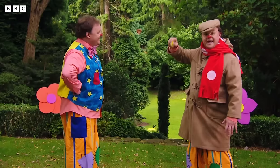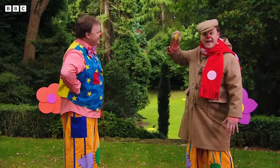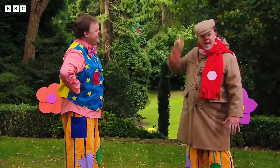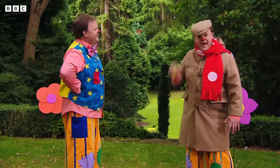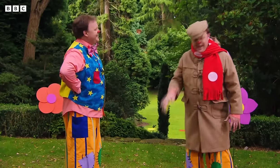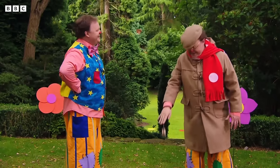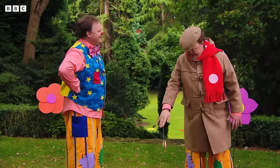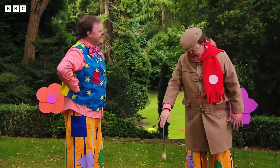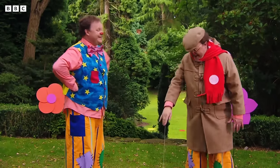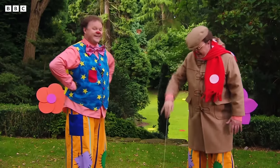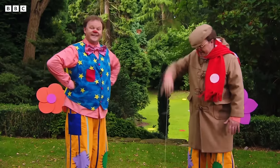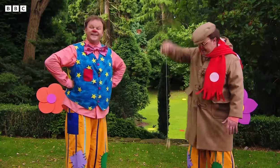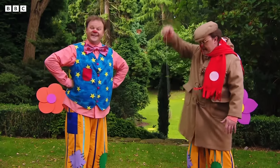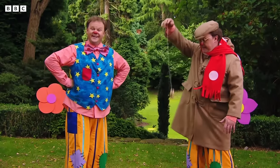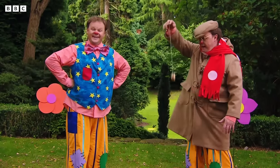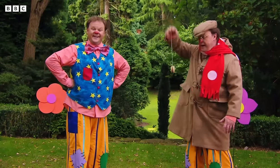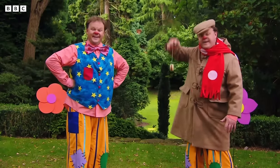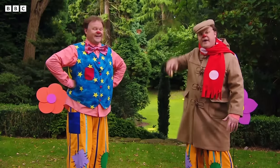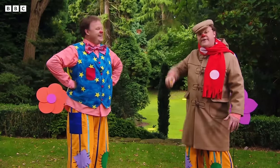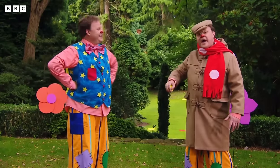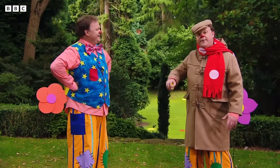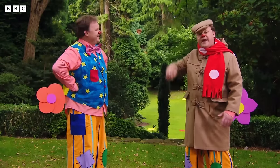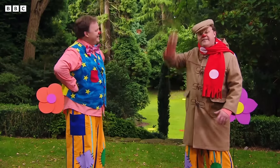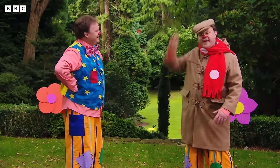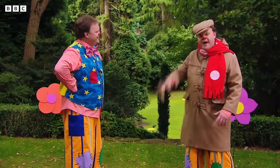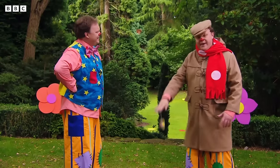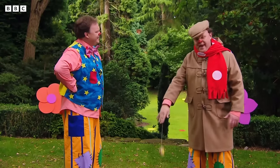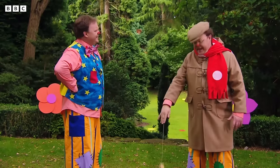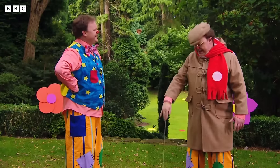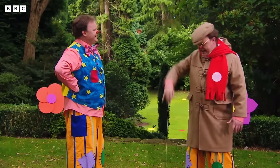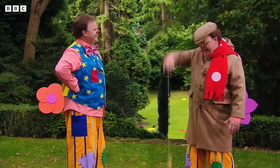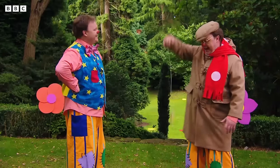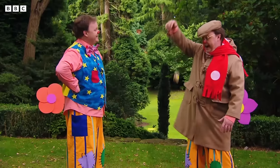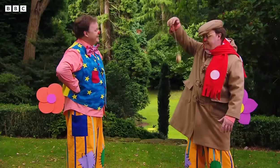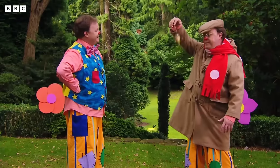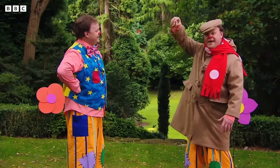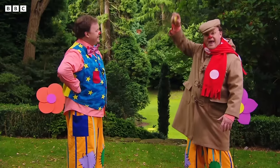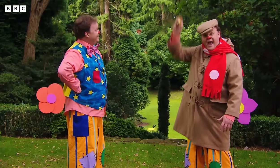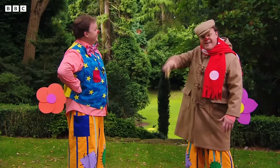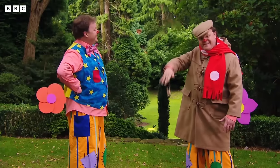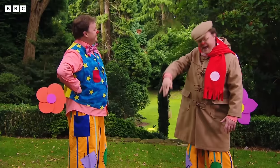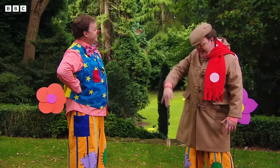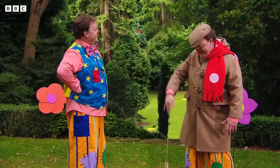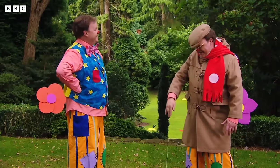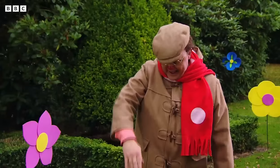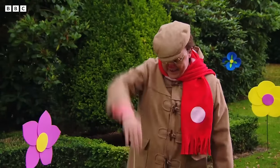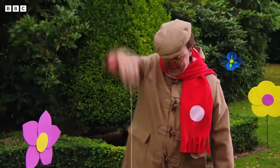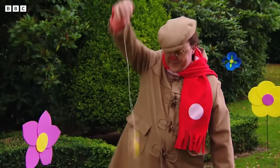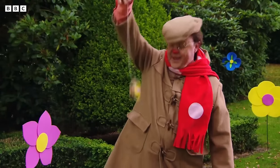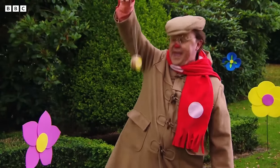Tumble? Yes. My yo-yo is going up and down, up.